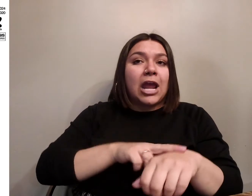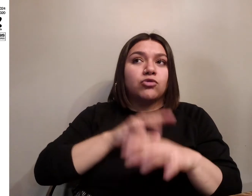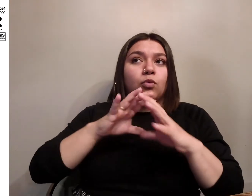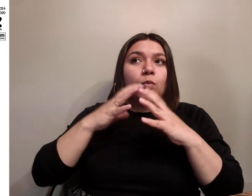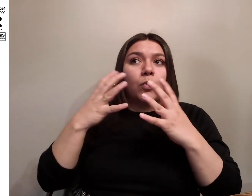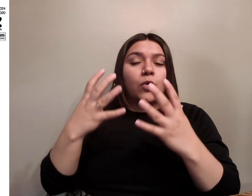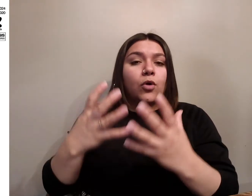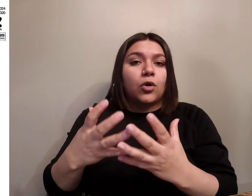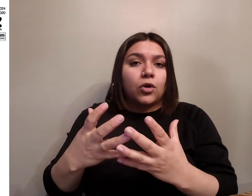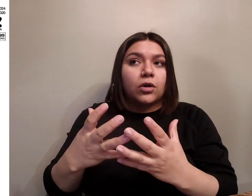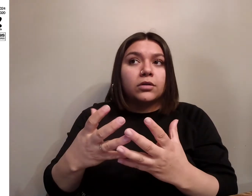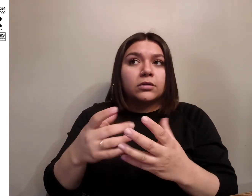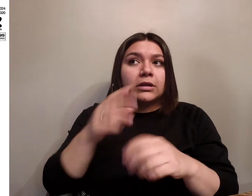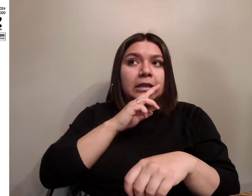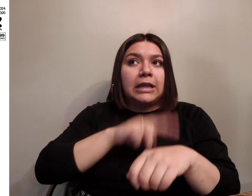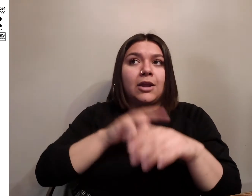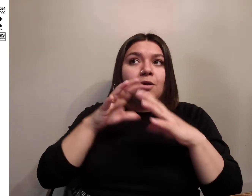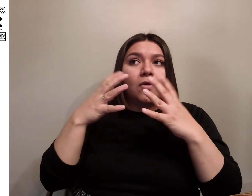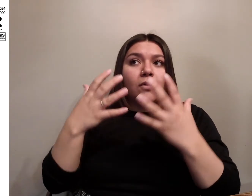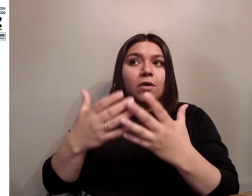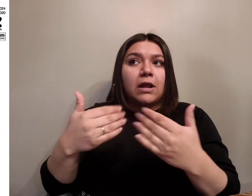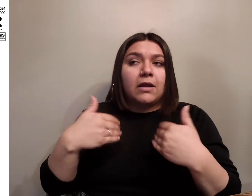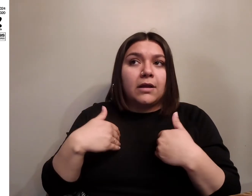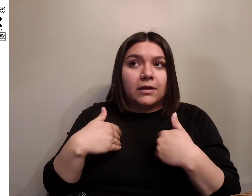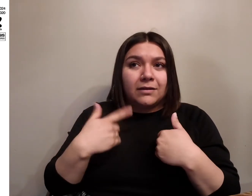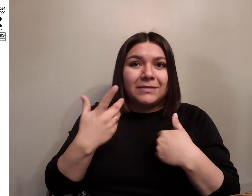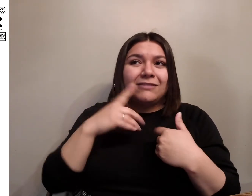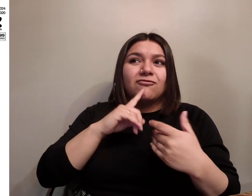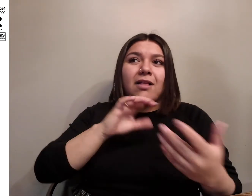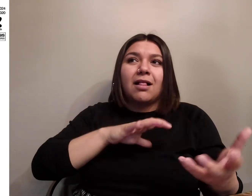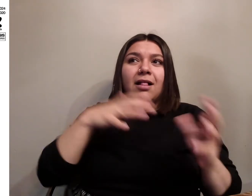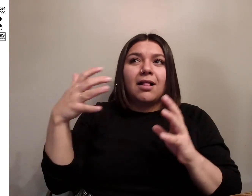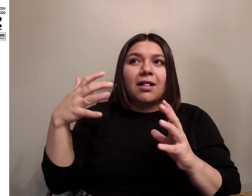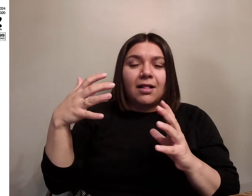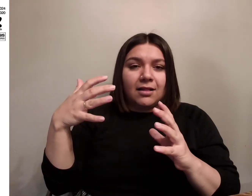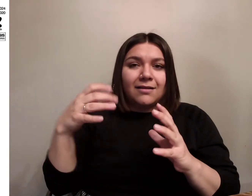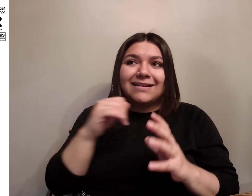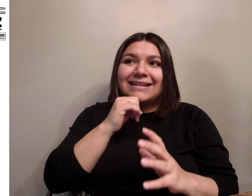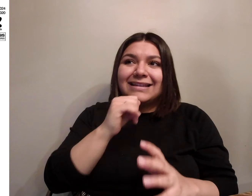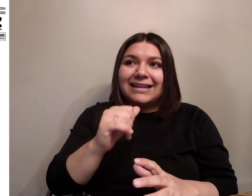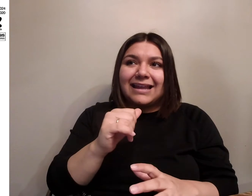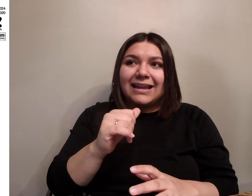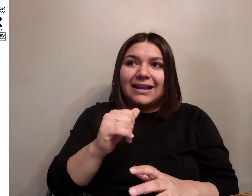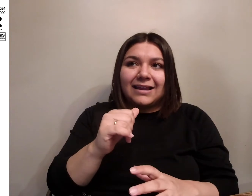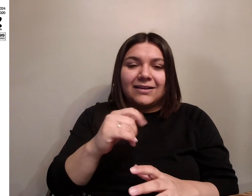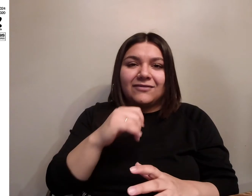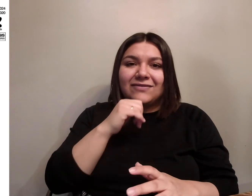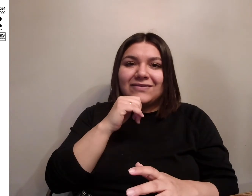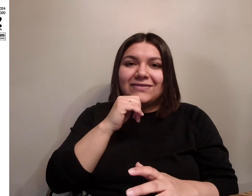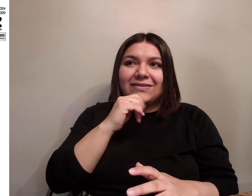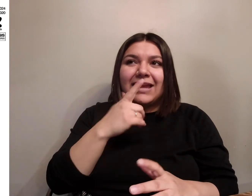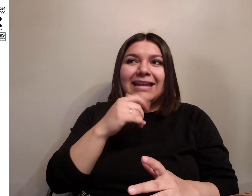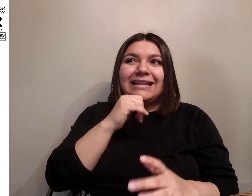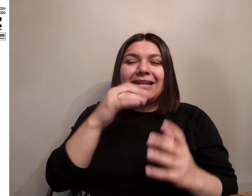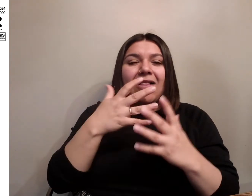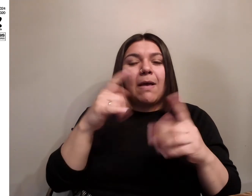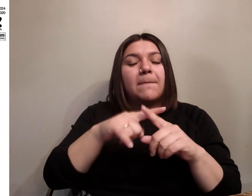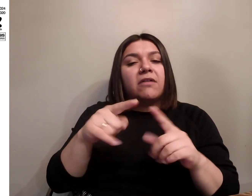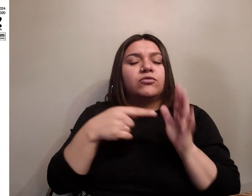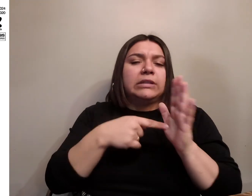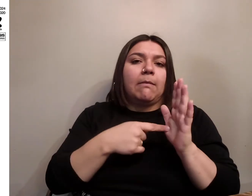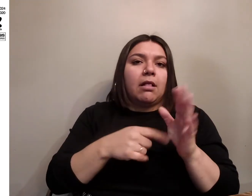of the natural world having been disrupted. It's